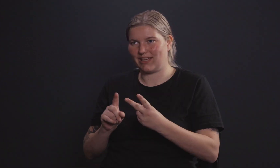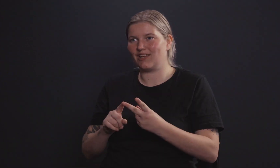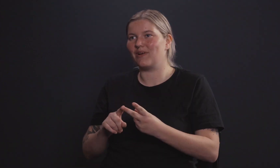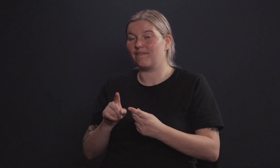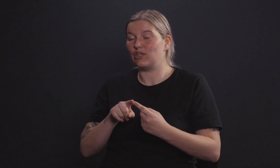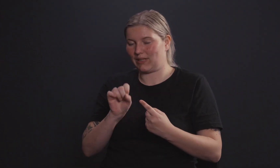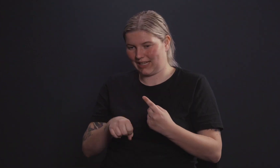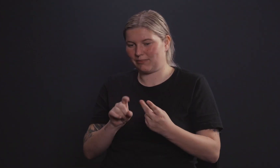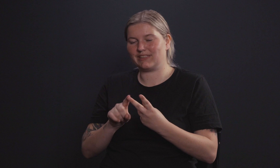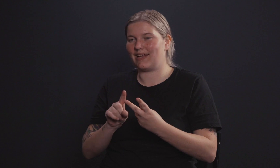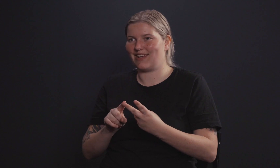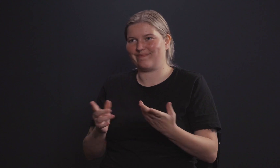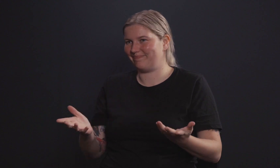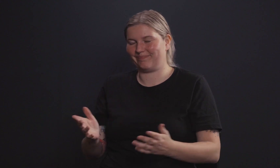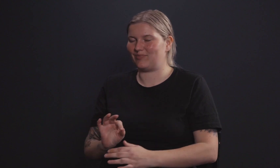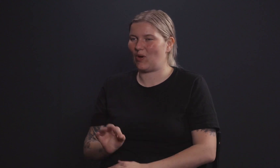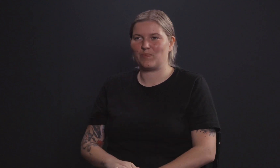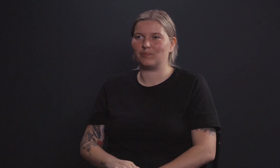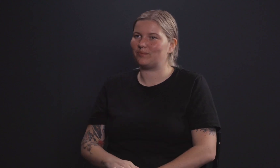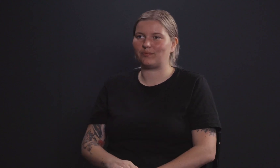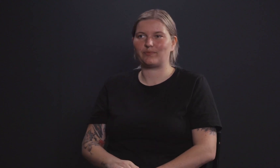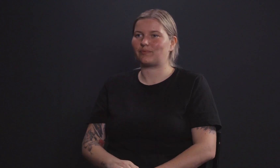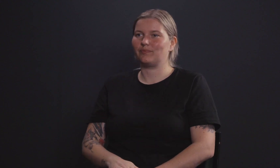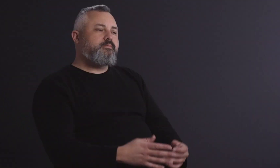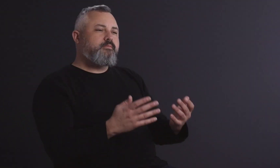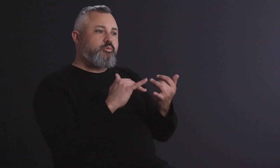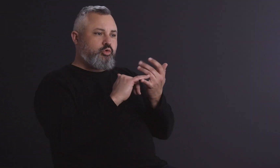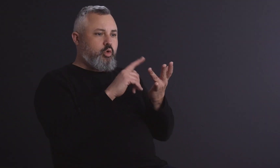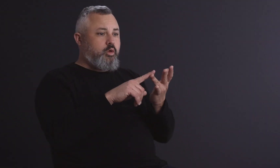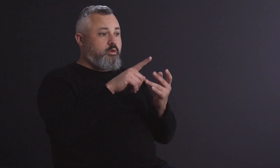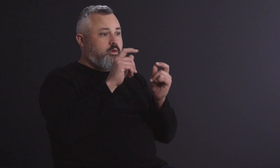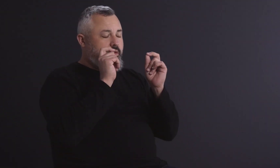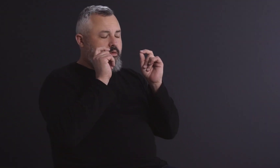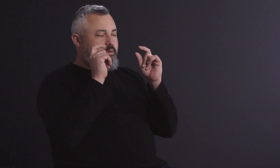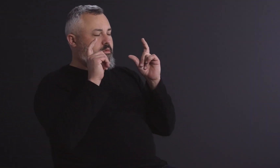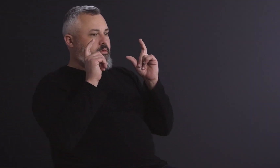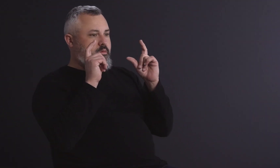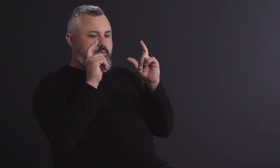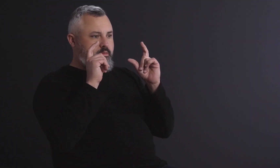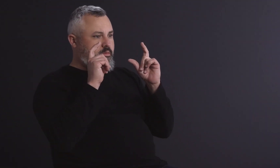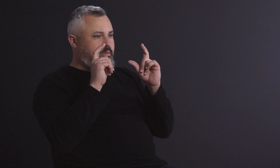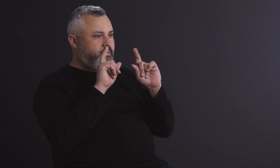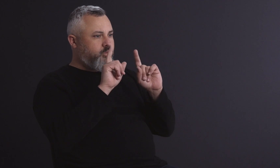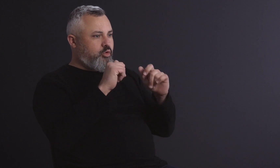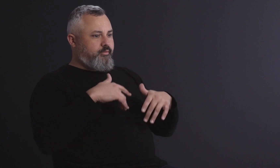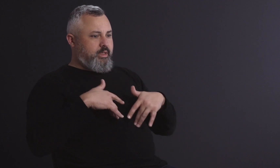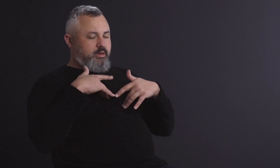For the first epidural, yes, but definitely not the second one. So tell me, when you regained